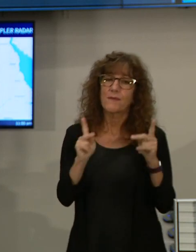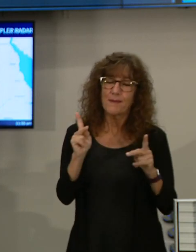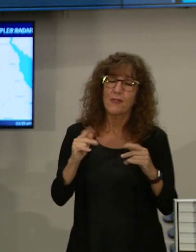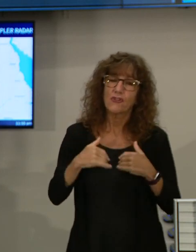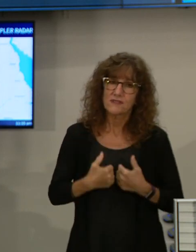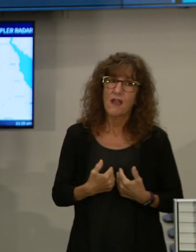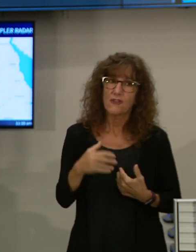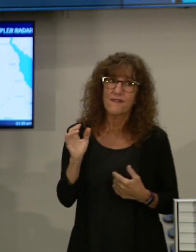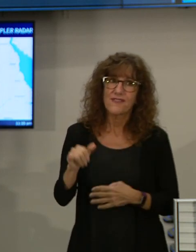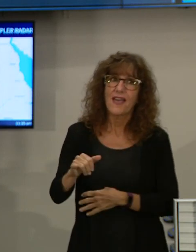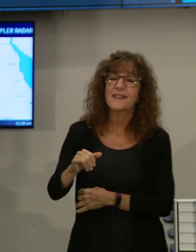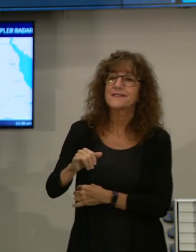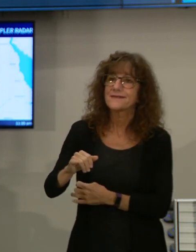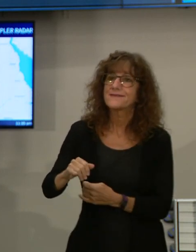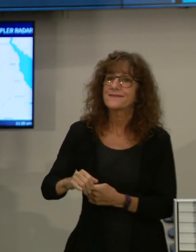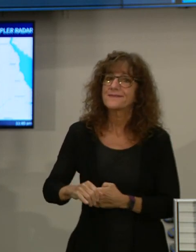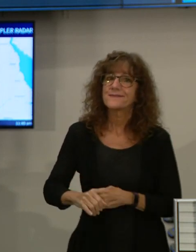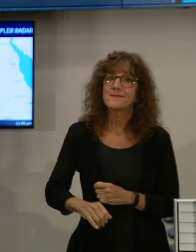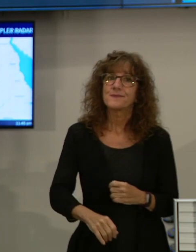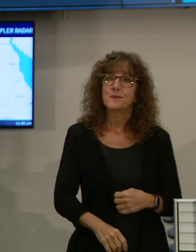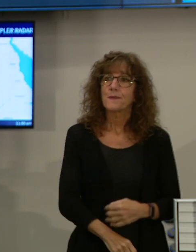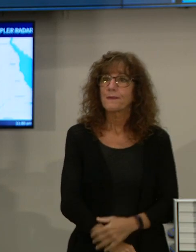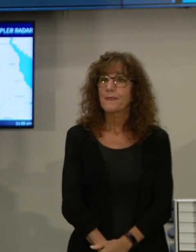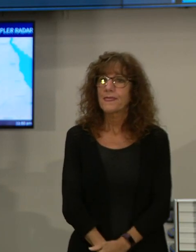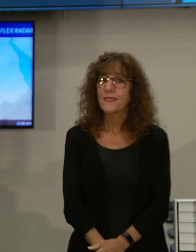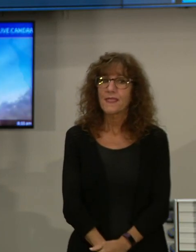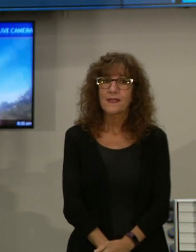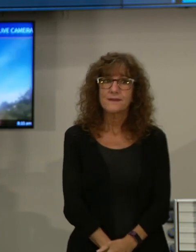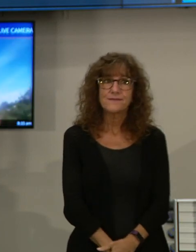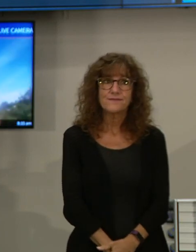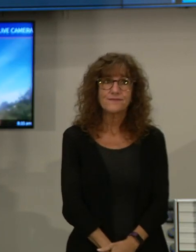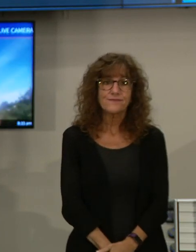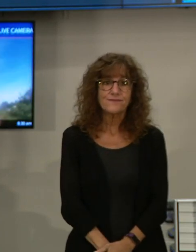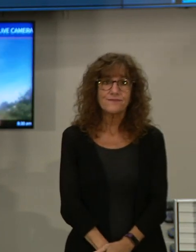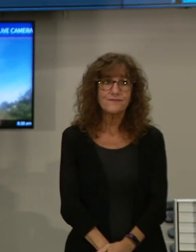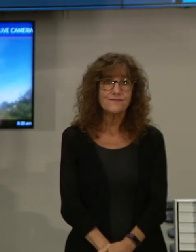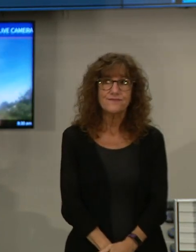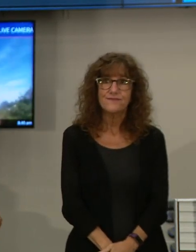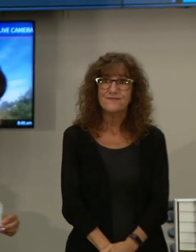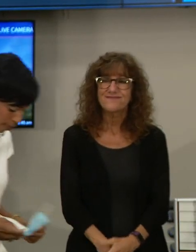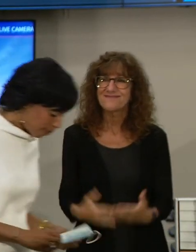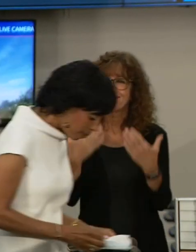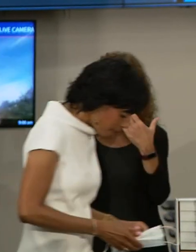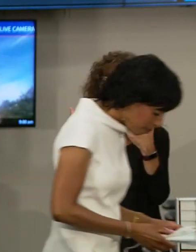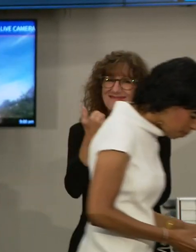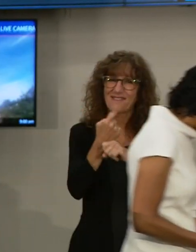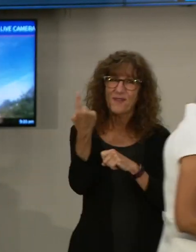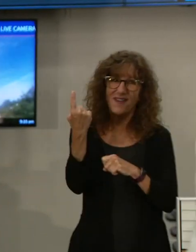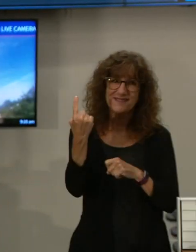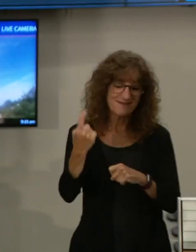fatigued of. Okay. Thank Thank you. you, everyone.